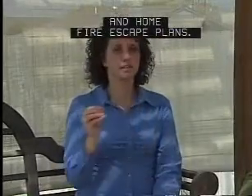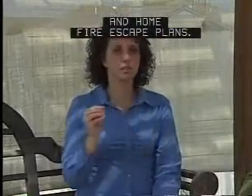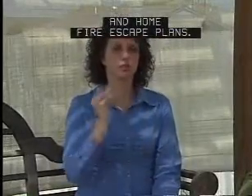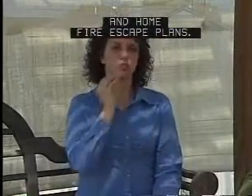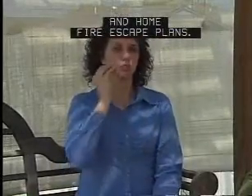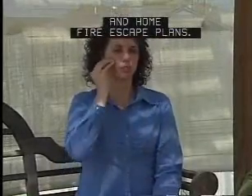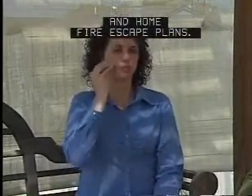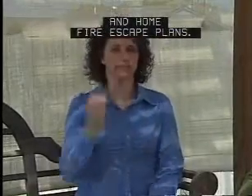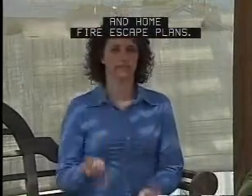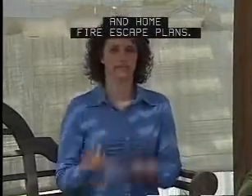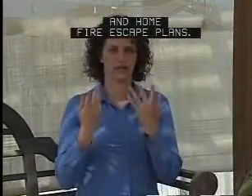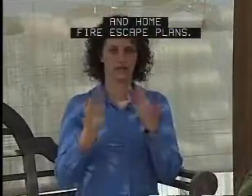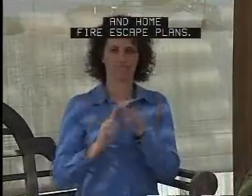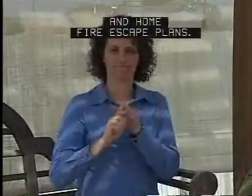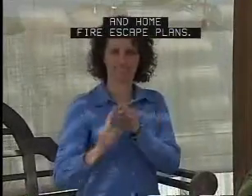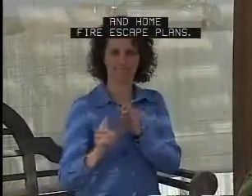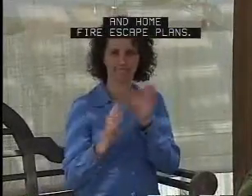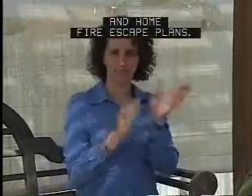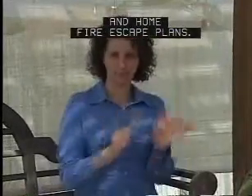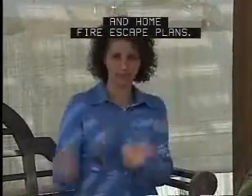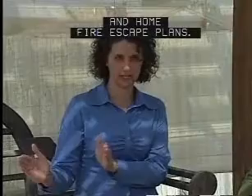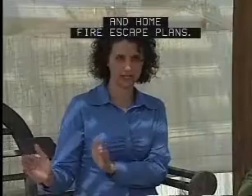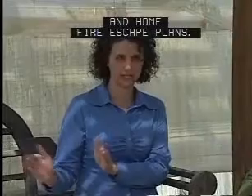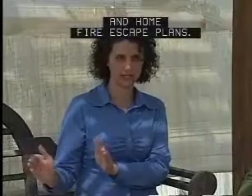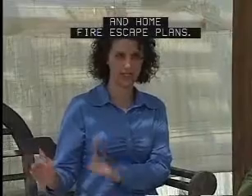and home fire escape plans.